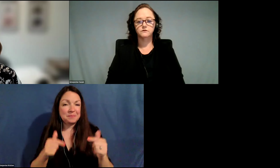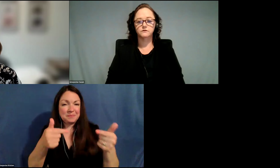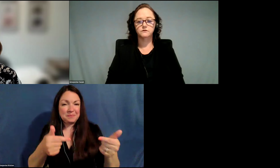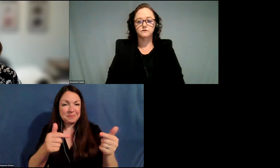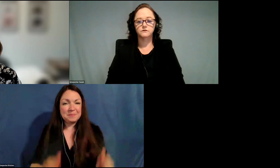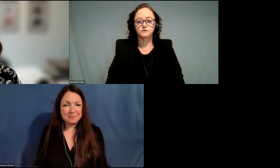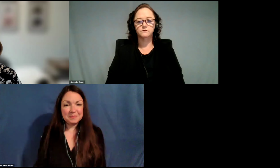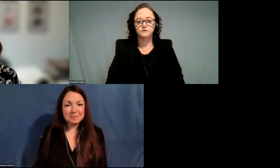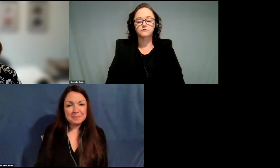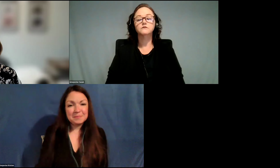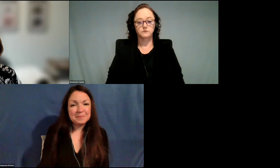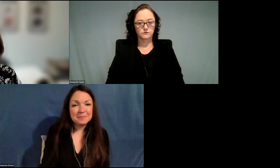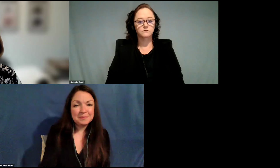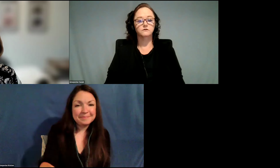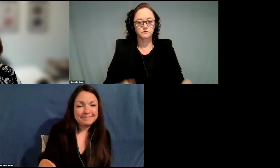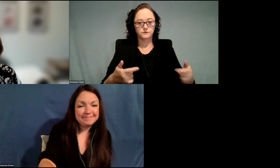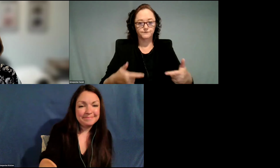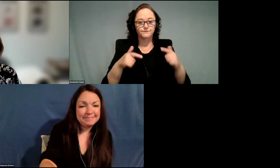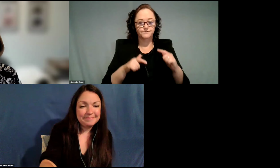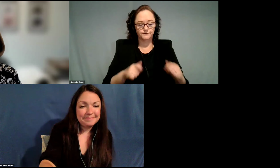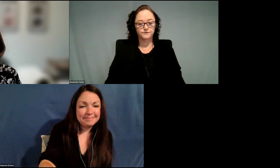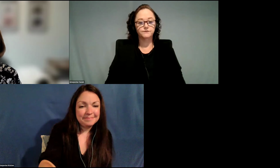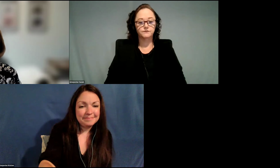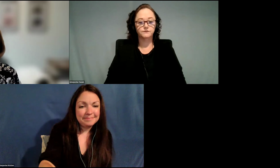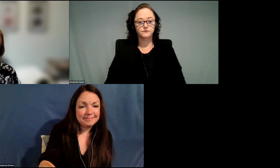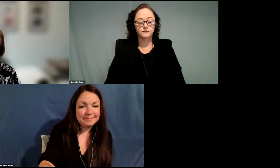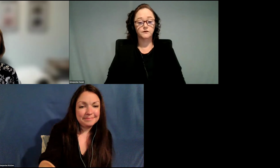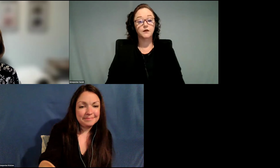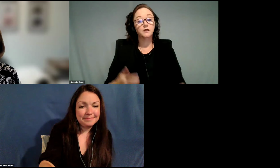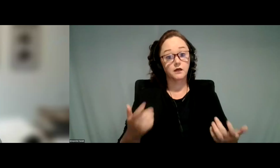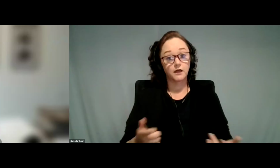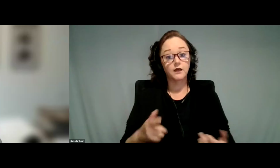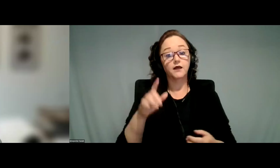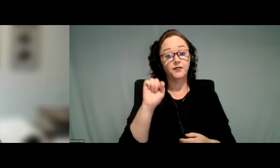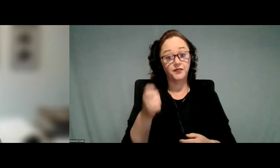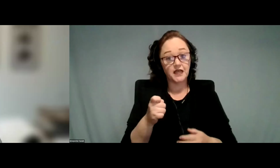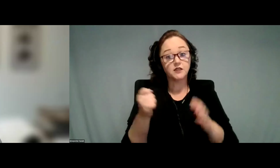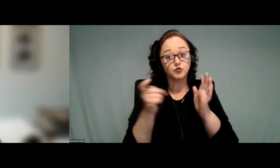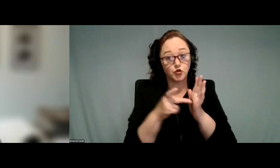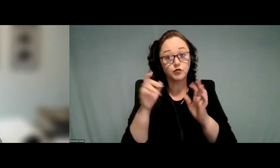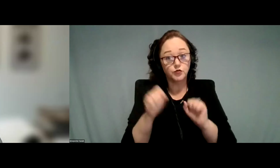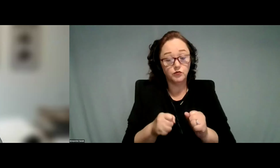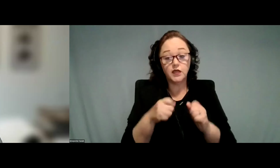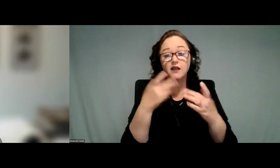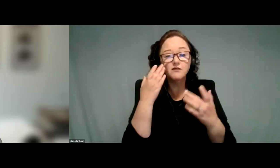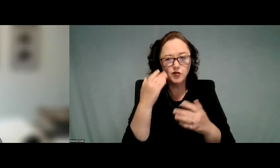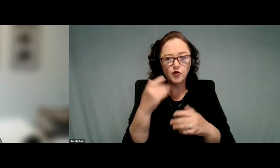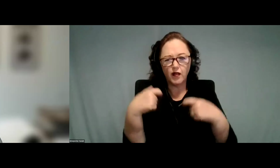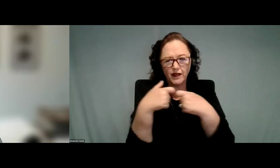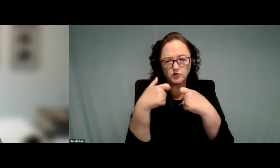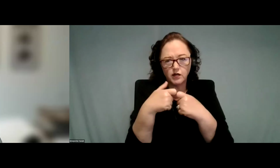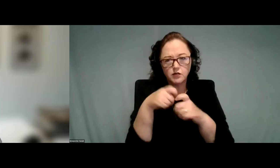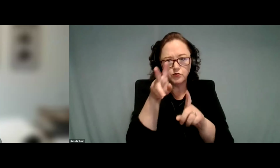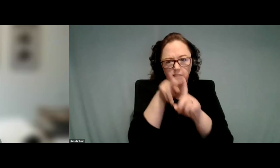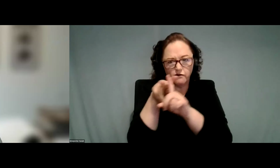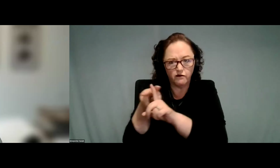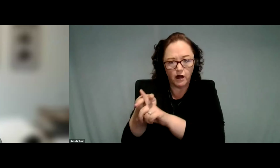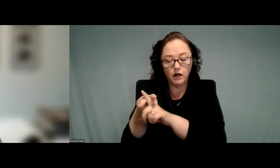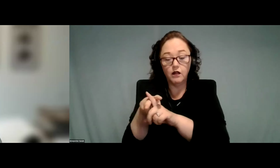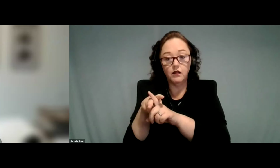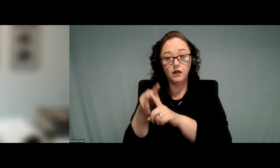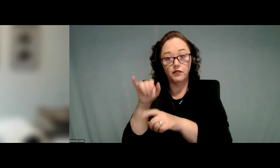So I would, and you can file those tax returns also electronically. Again, that site you can access